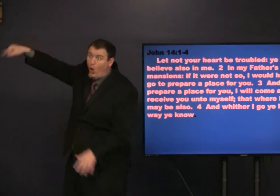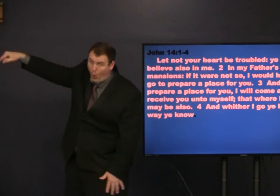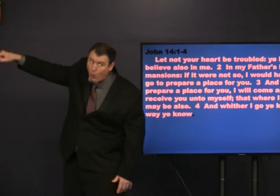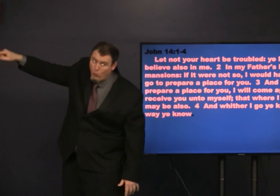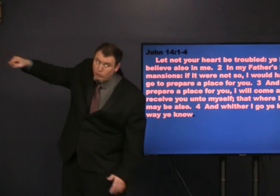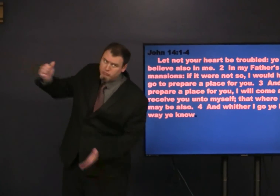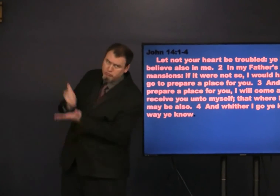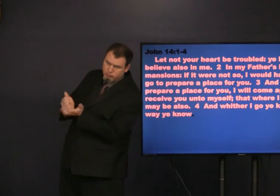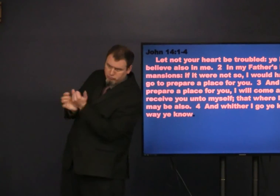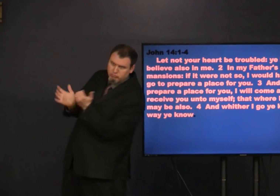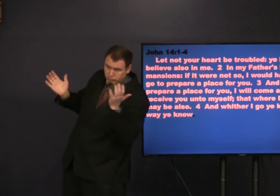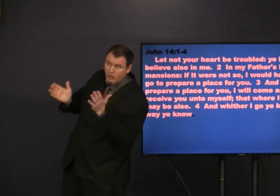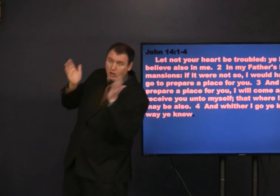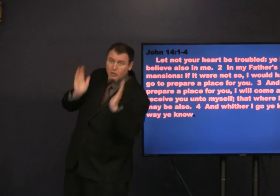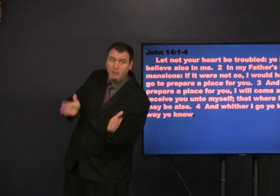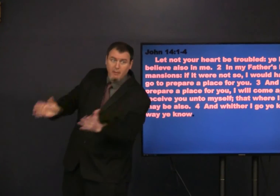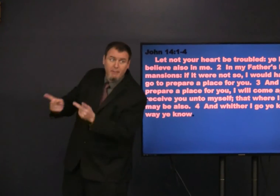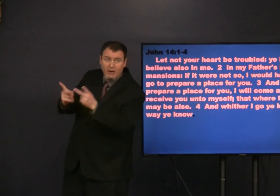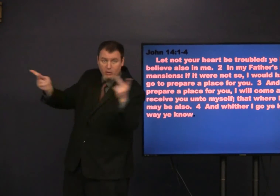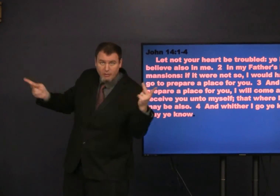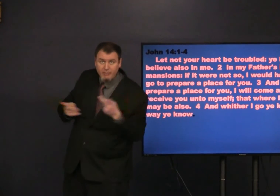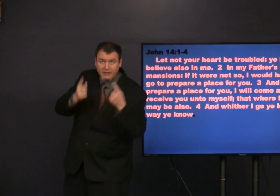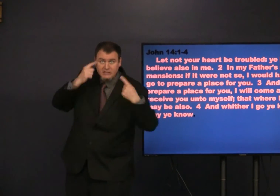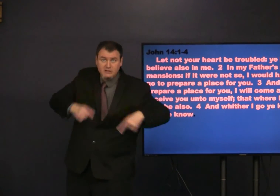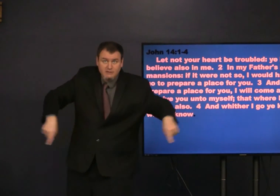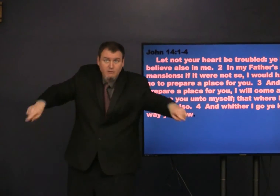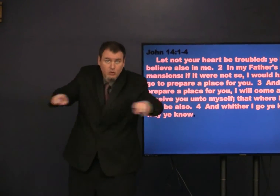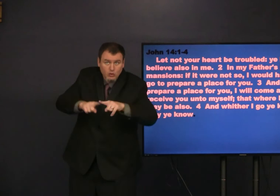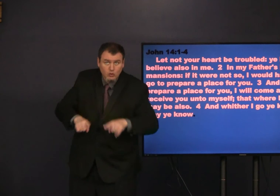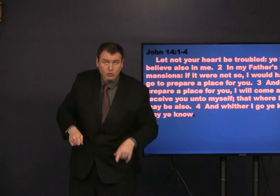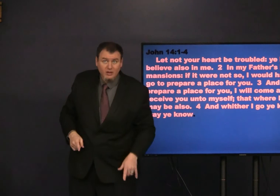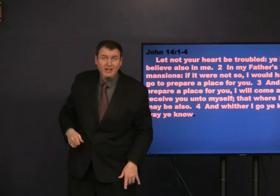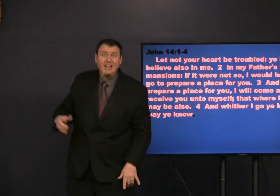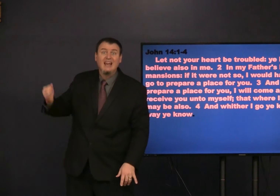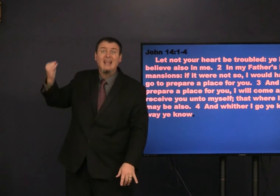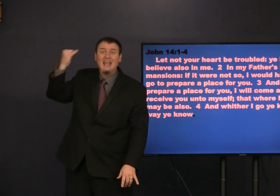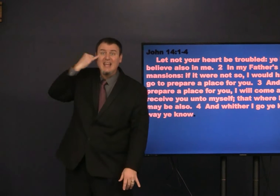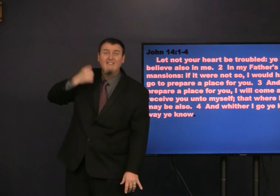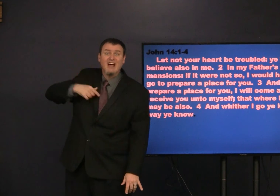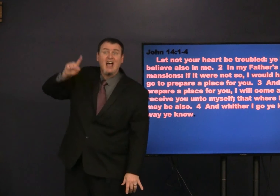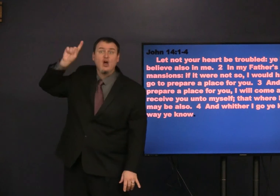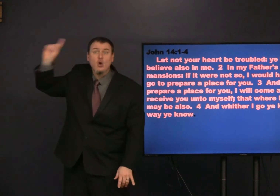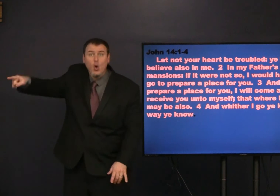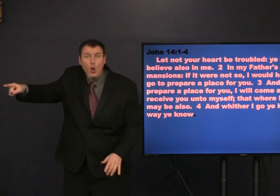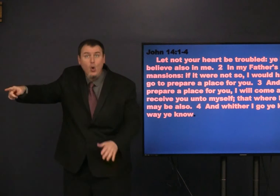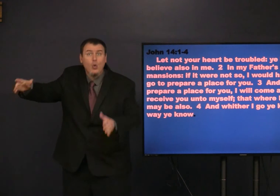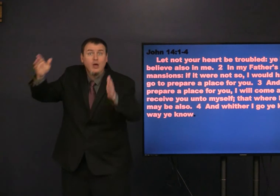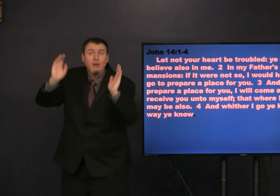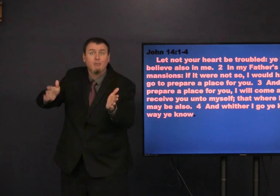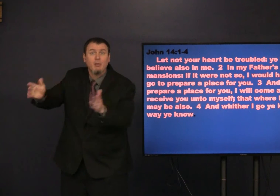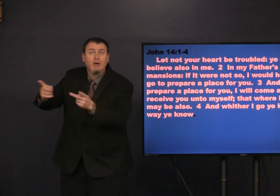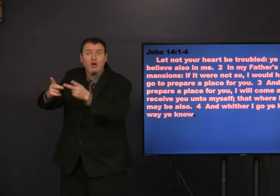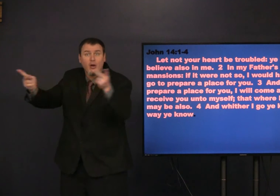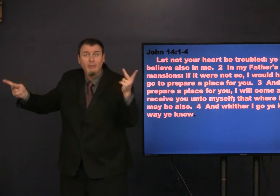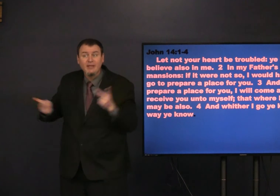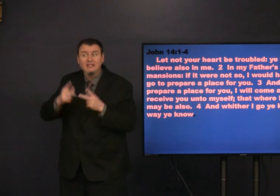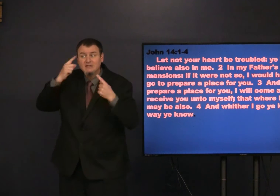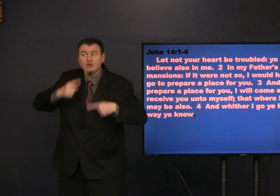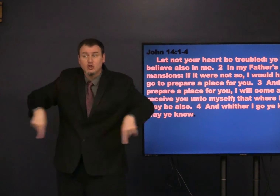If were not so, I would have told you. I go to prepare a place for you. And if I go and prepare a place